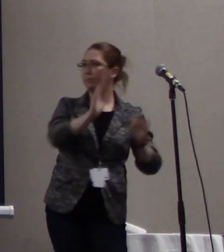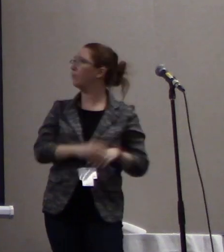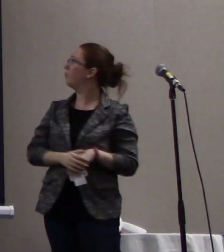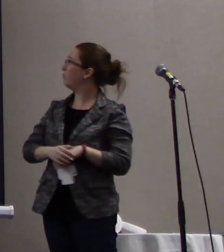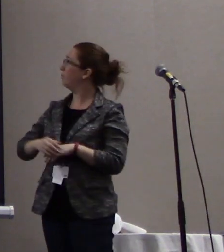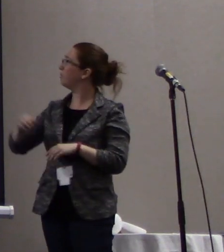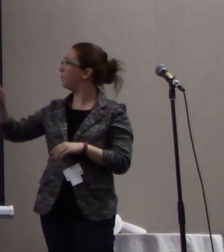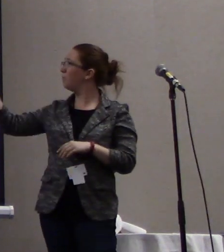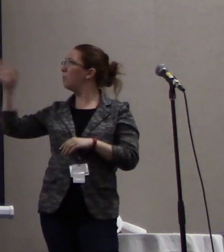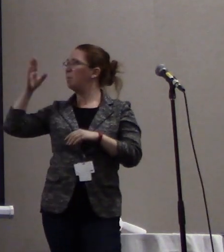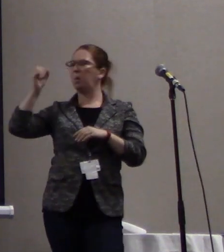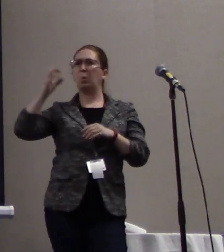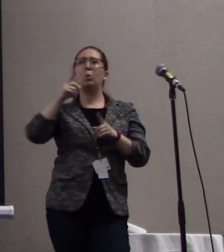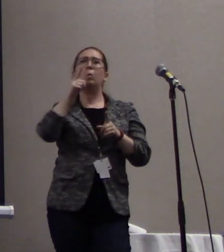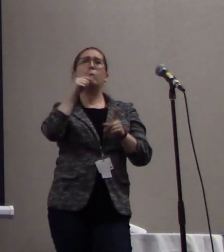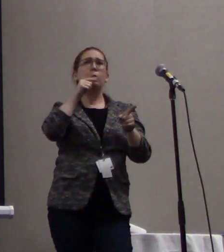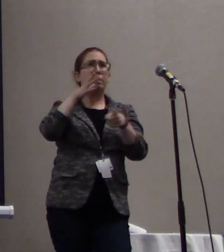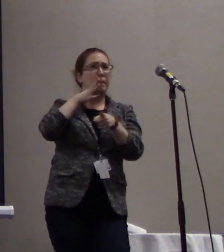We'll play a game as well.